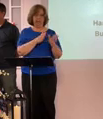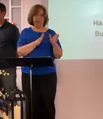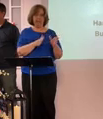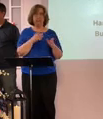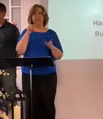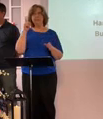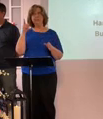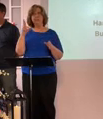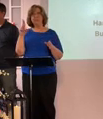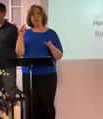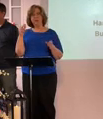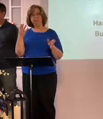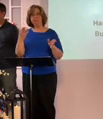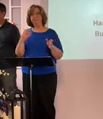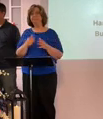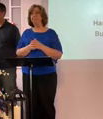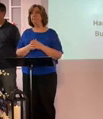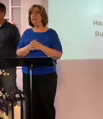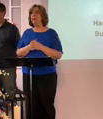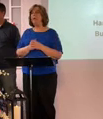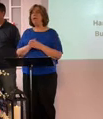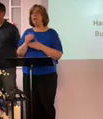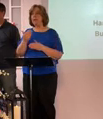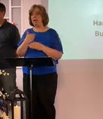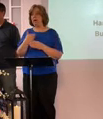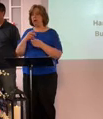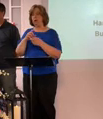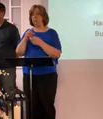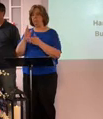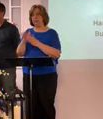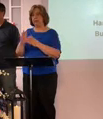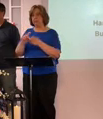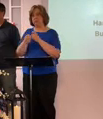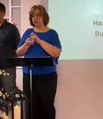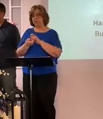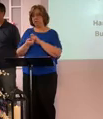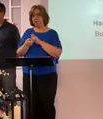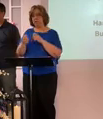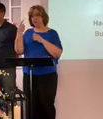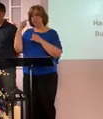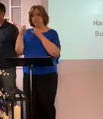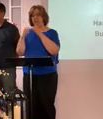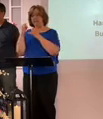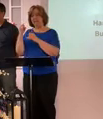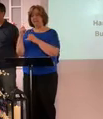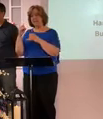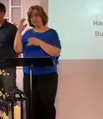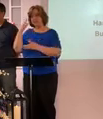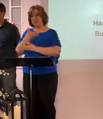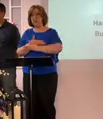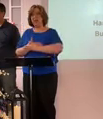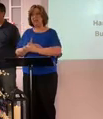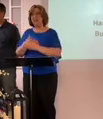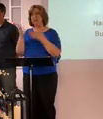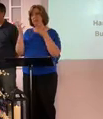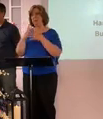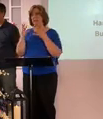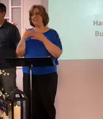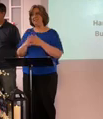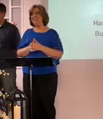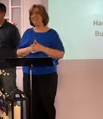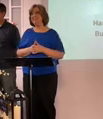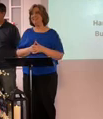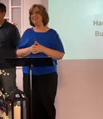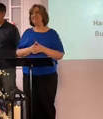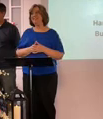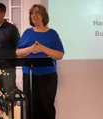we found out with Rebecca, our plan changed again. But for amazing. I mean, I wouldn't know what to do without her. She's